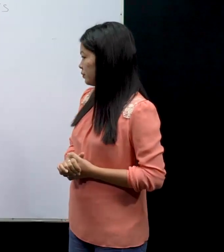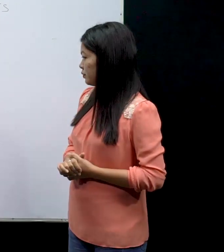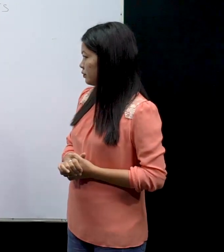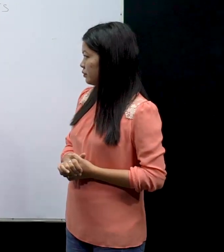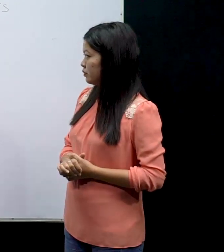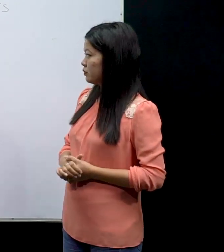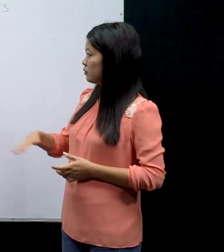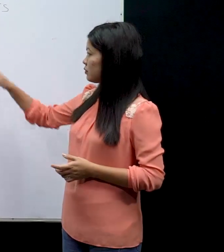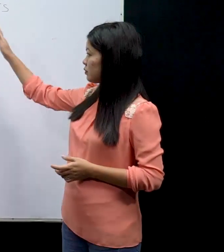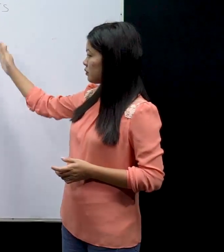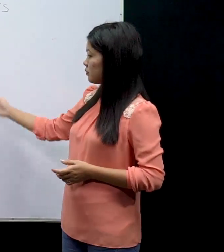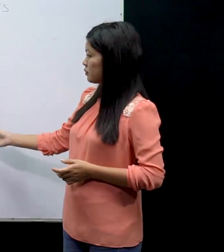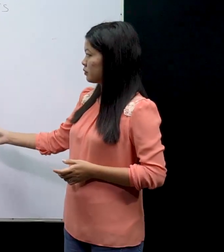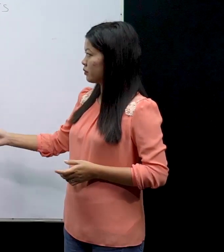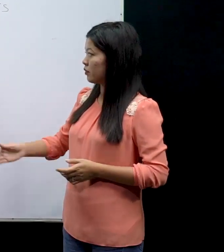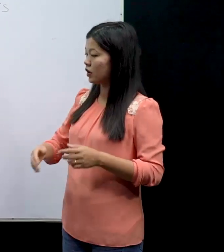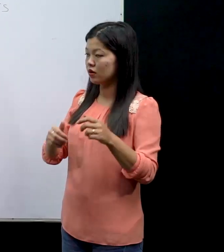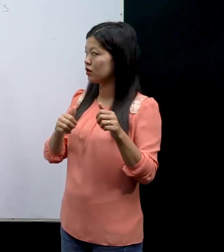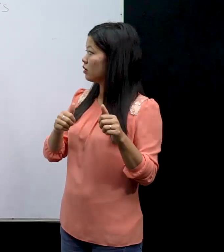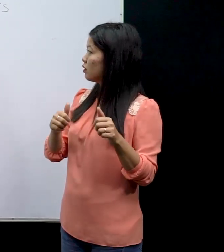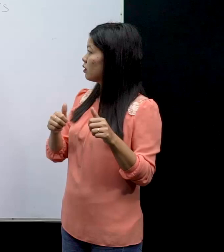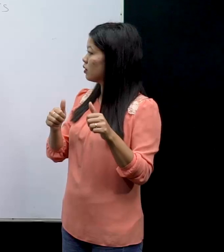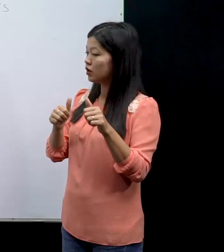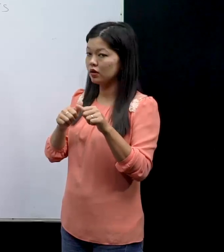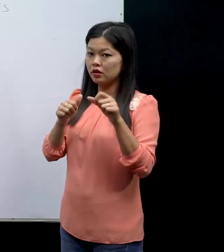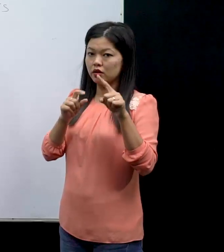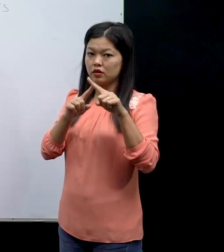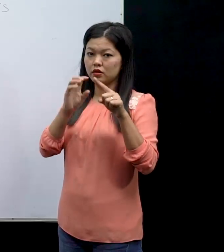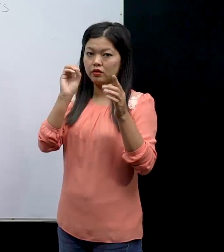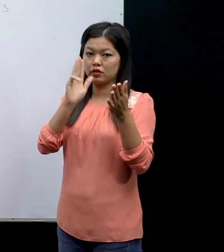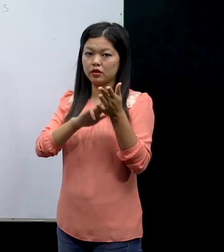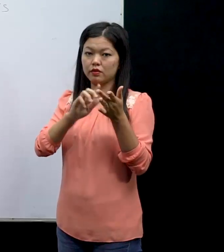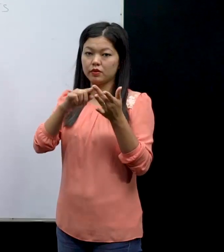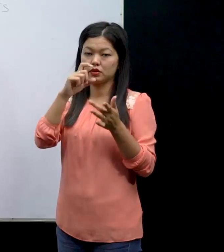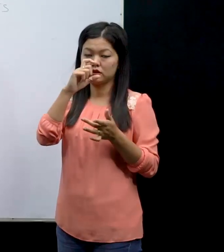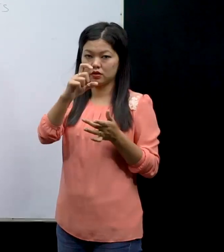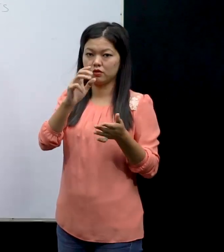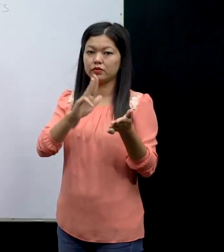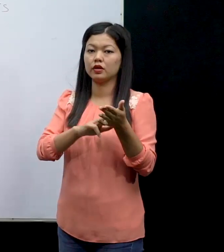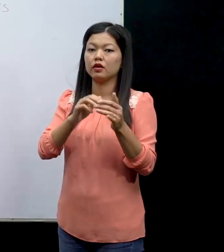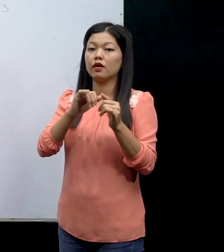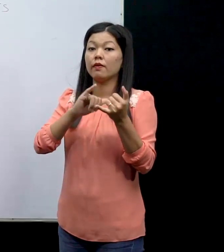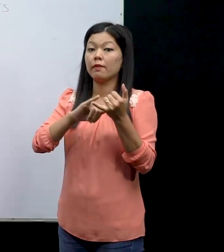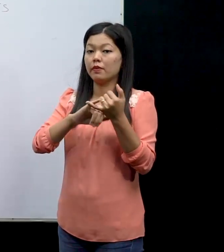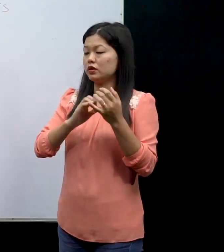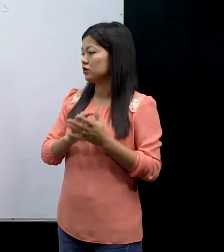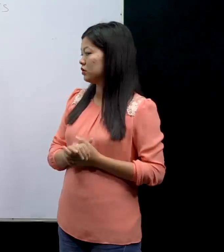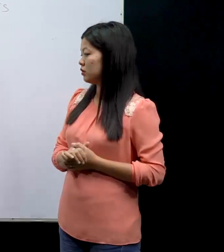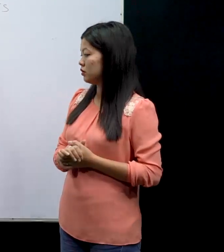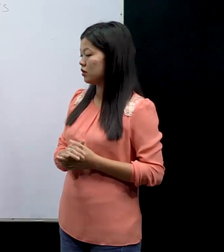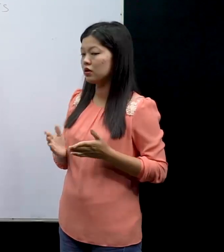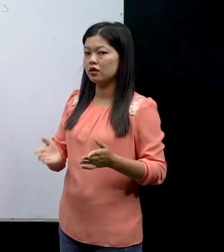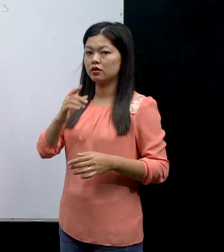So these are the atomic mass for these six elements. Now the seventh, we